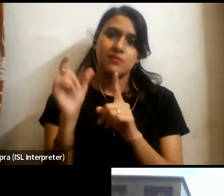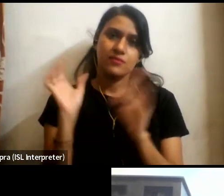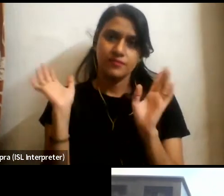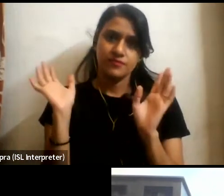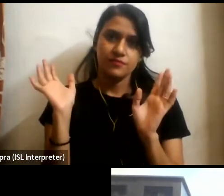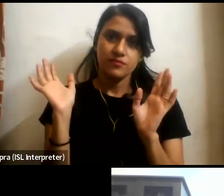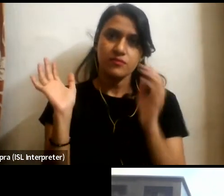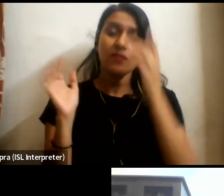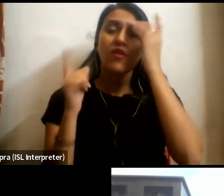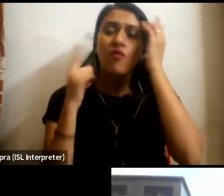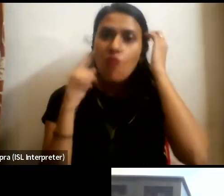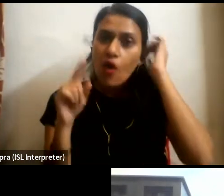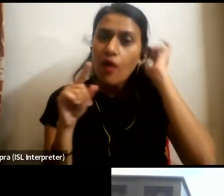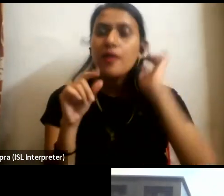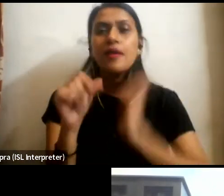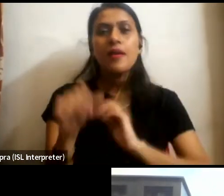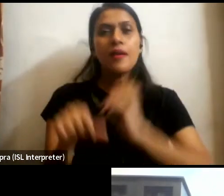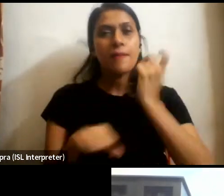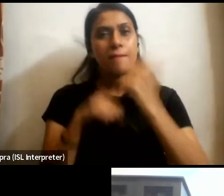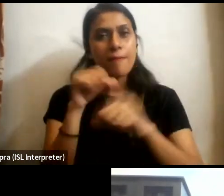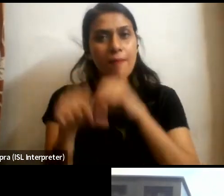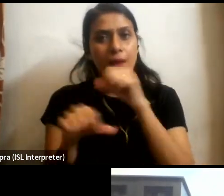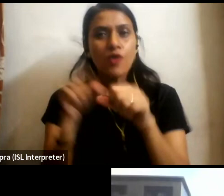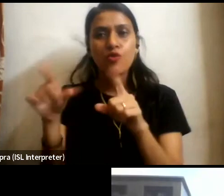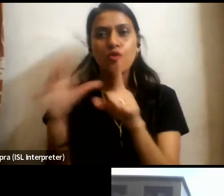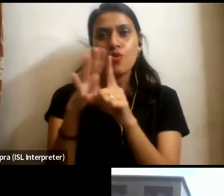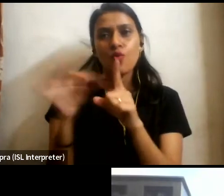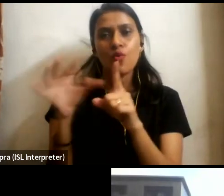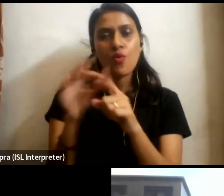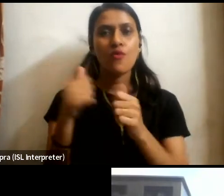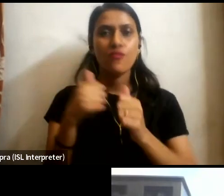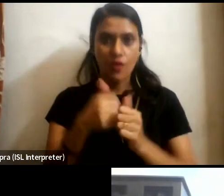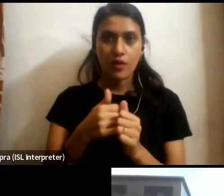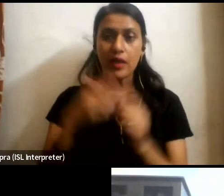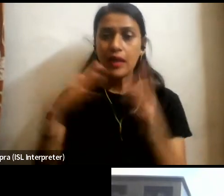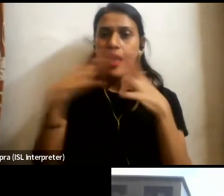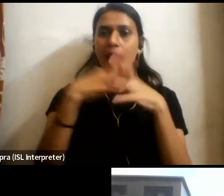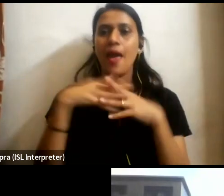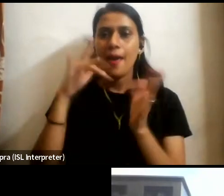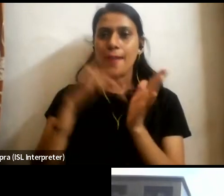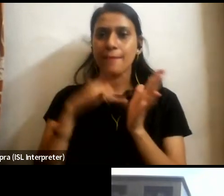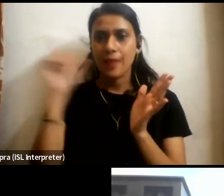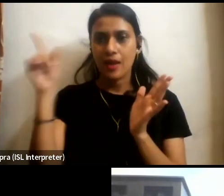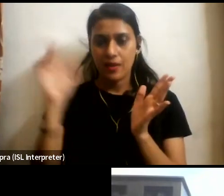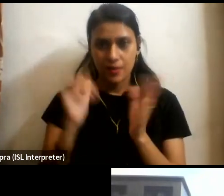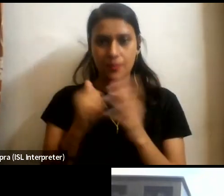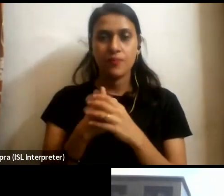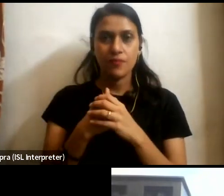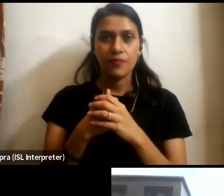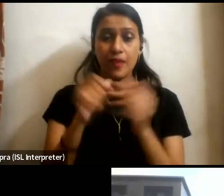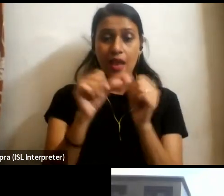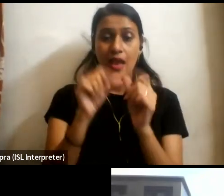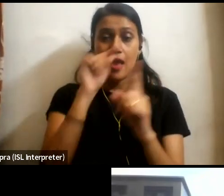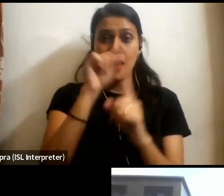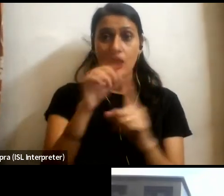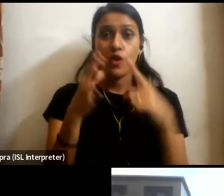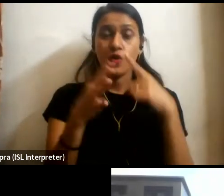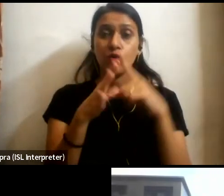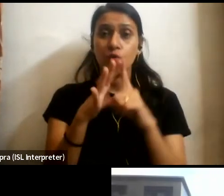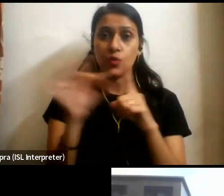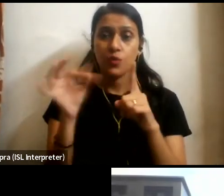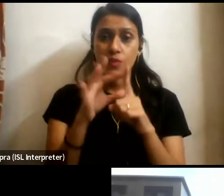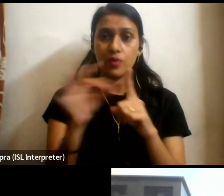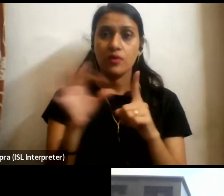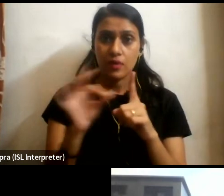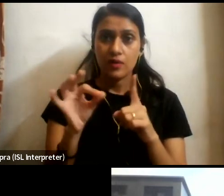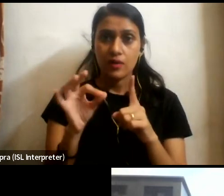towards patterns that you've already observed. To give you an example, in the US, where AI tools have been used